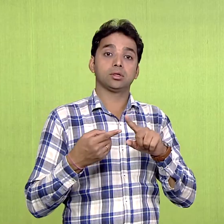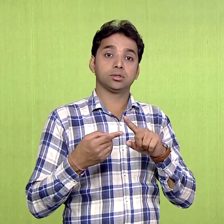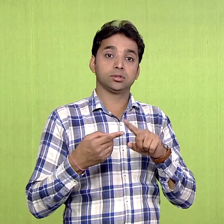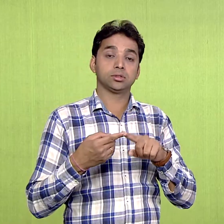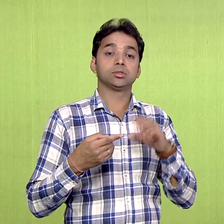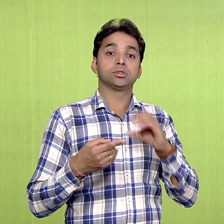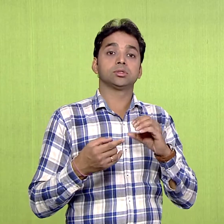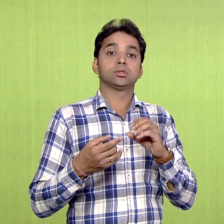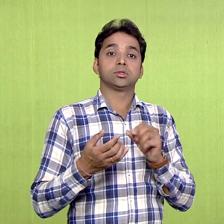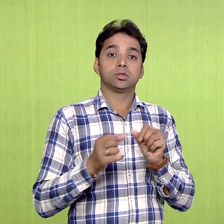Seleucus Nicator,